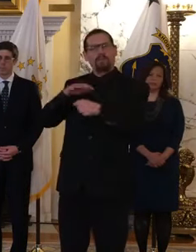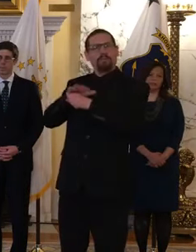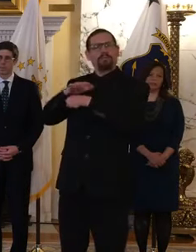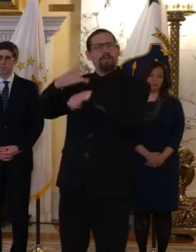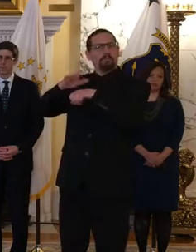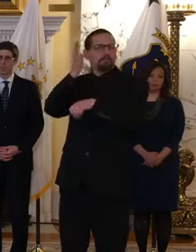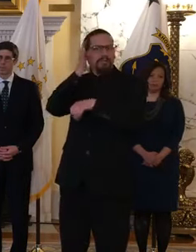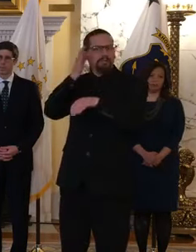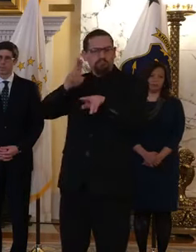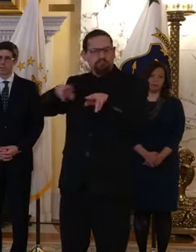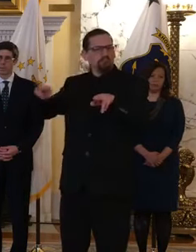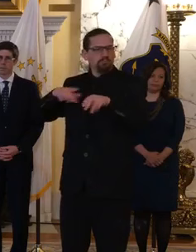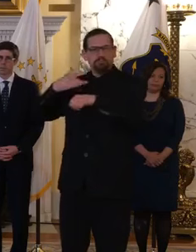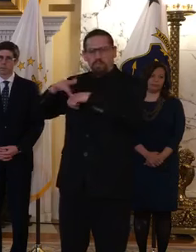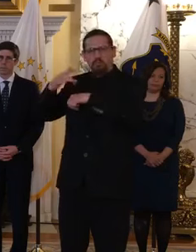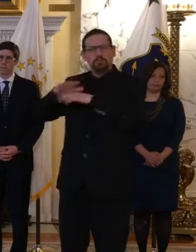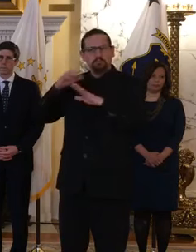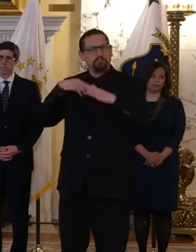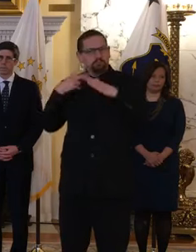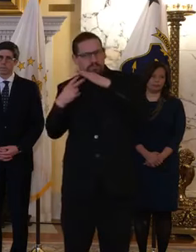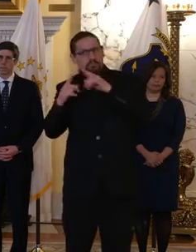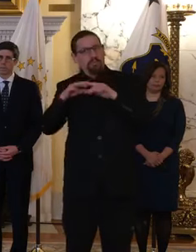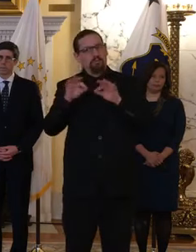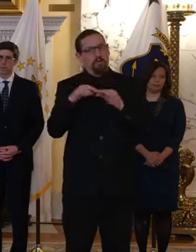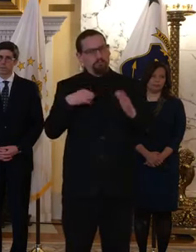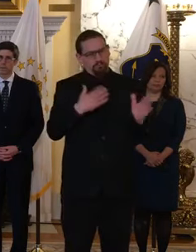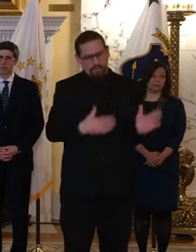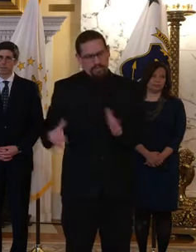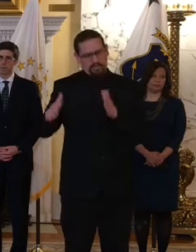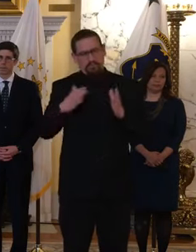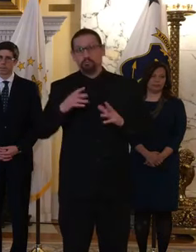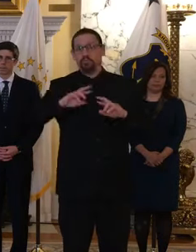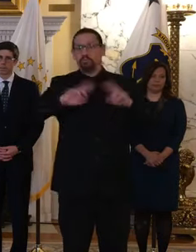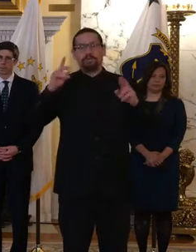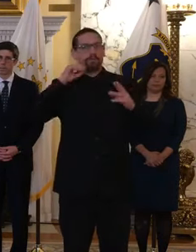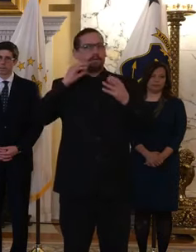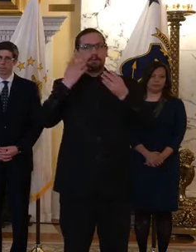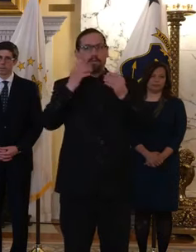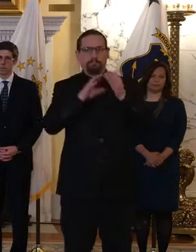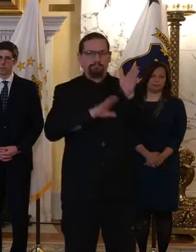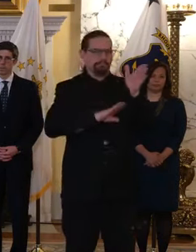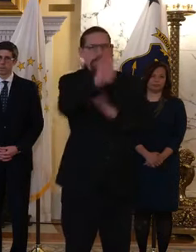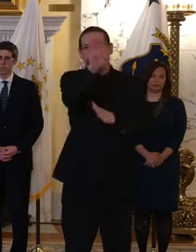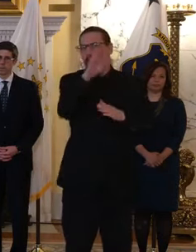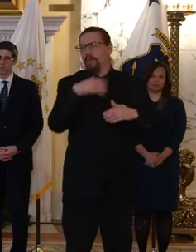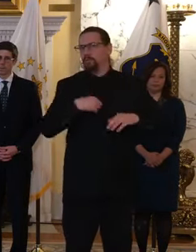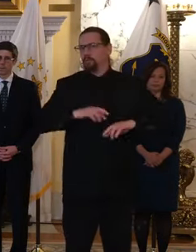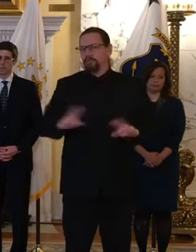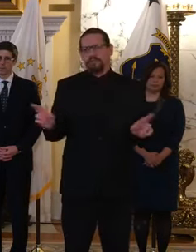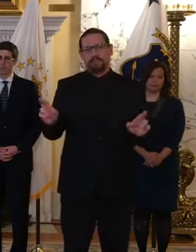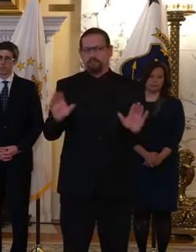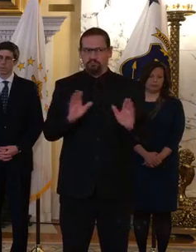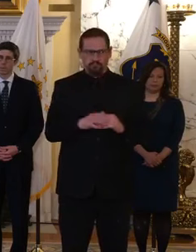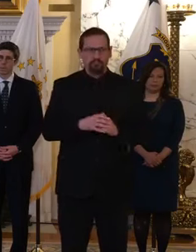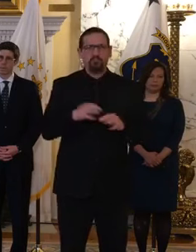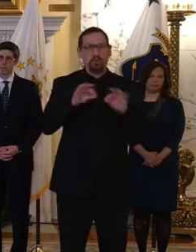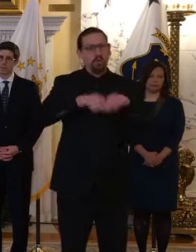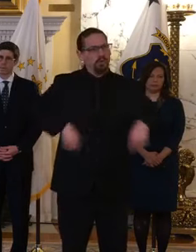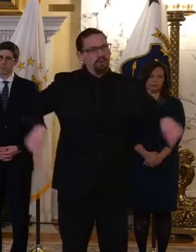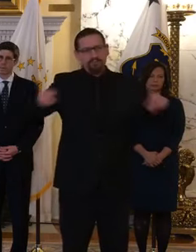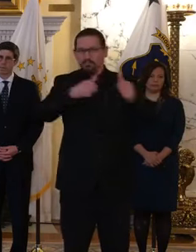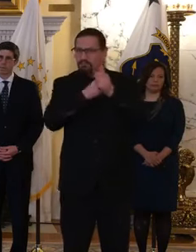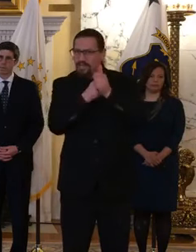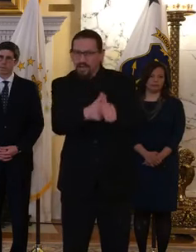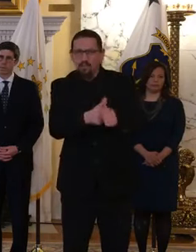for the increase, especially knowing how critical it is for people to follow the community mitigation